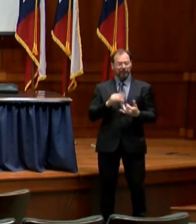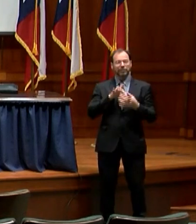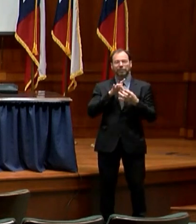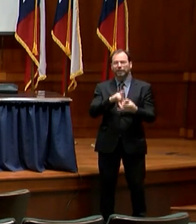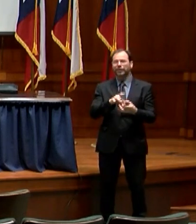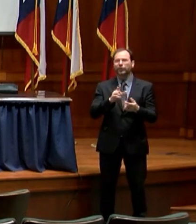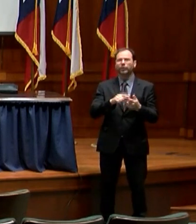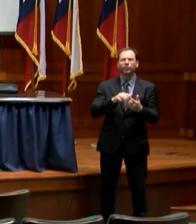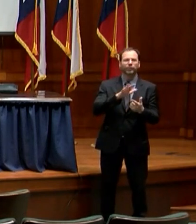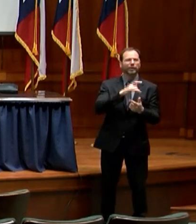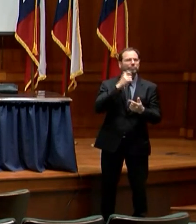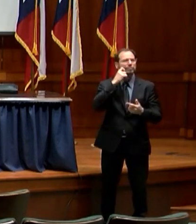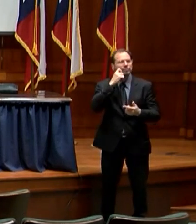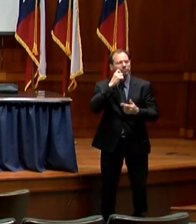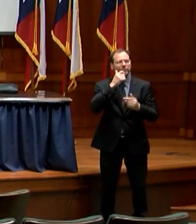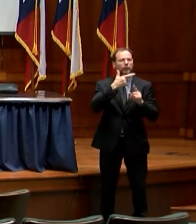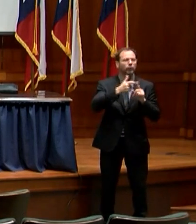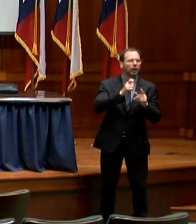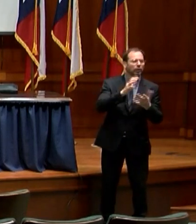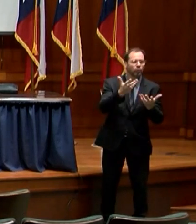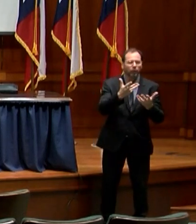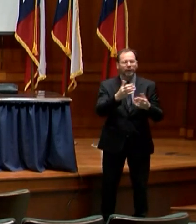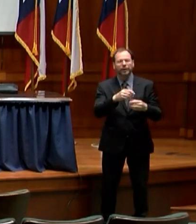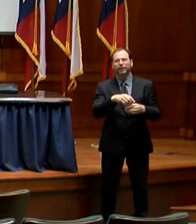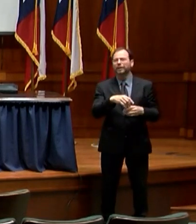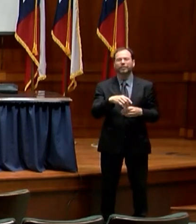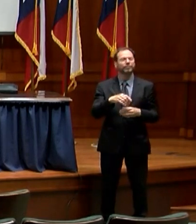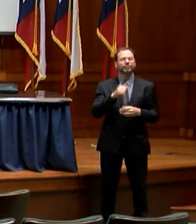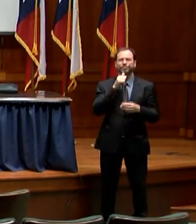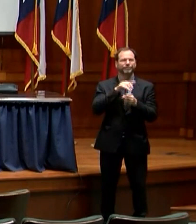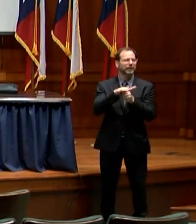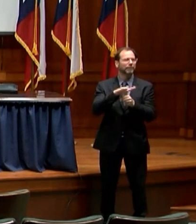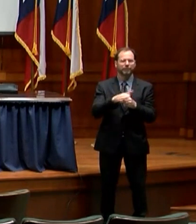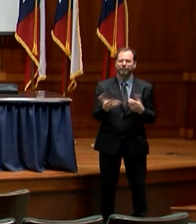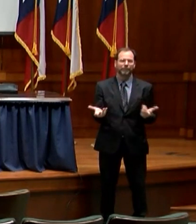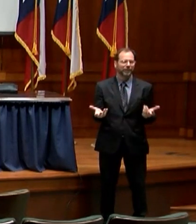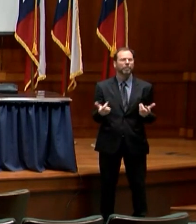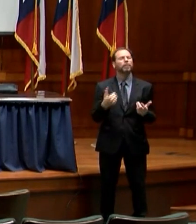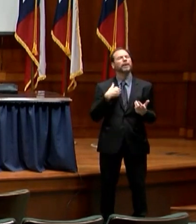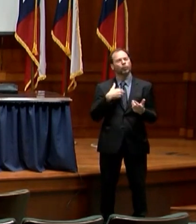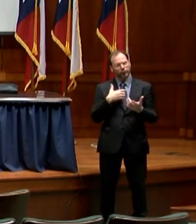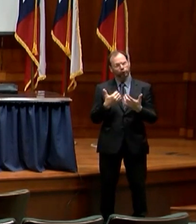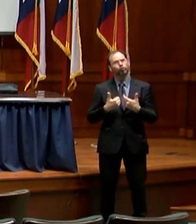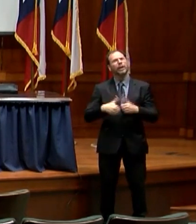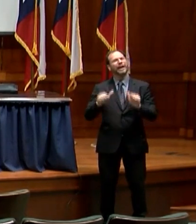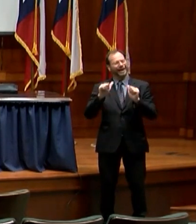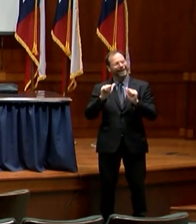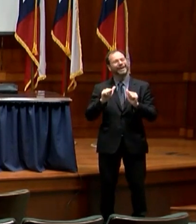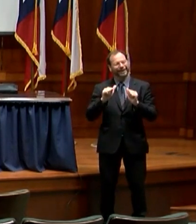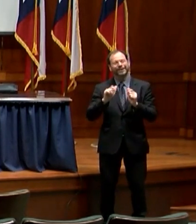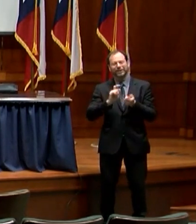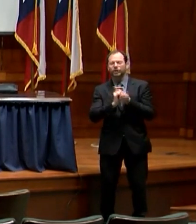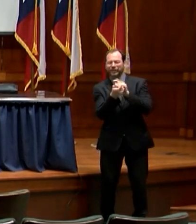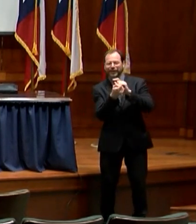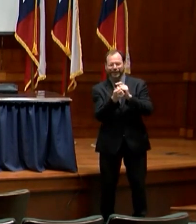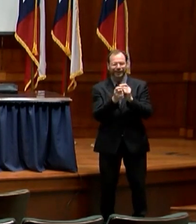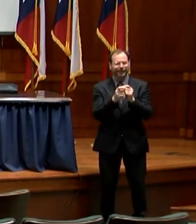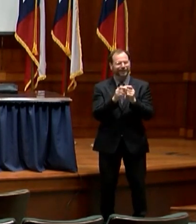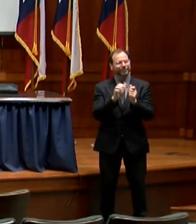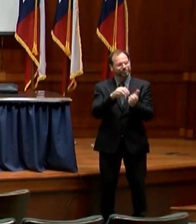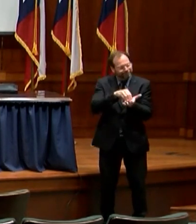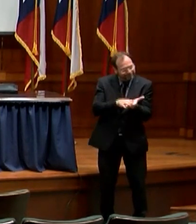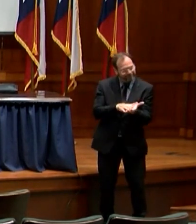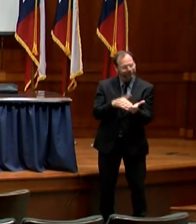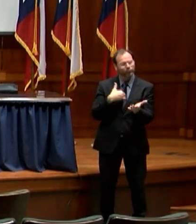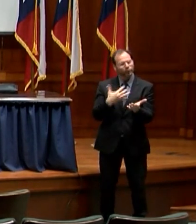to ethnicity is incomplete, but we are trying to make that better and refine it, and hope